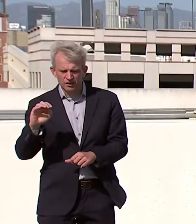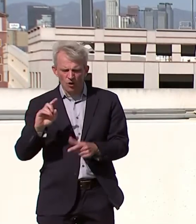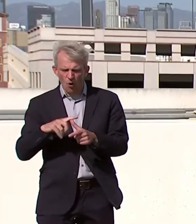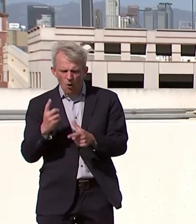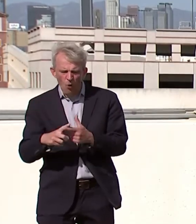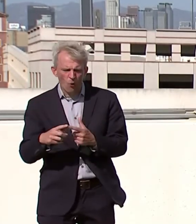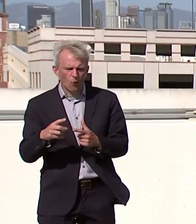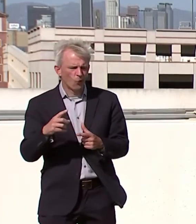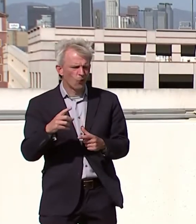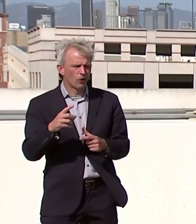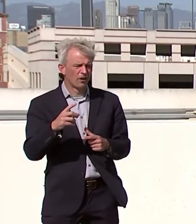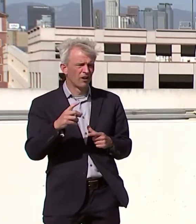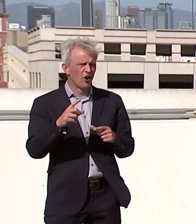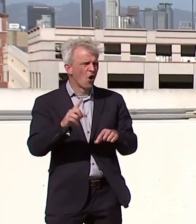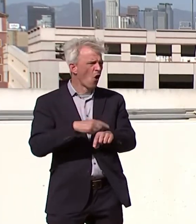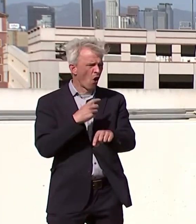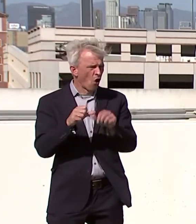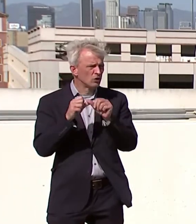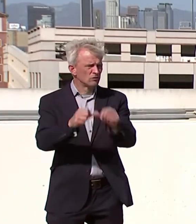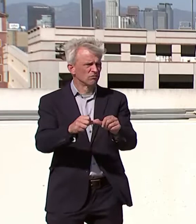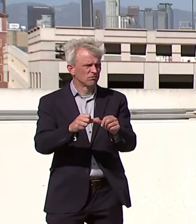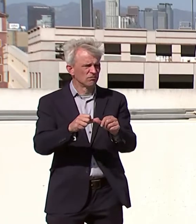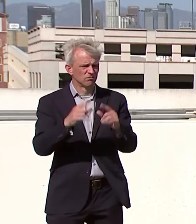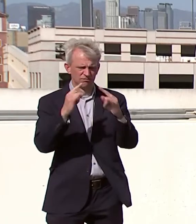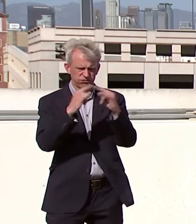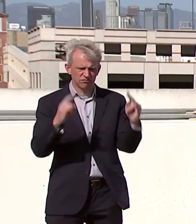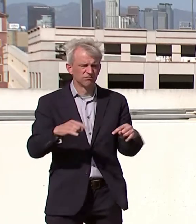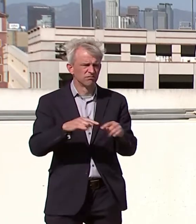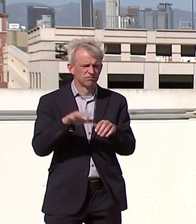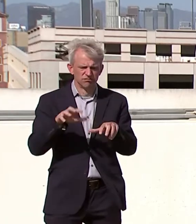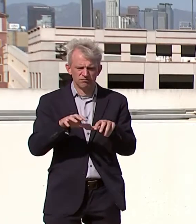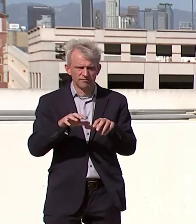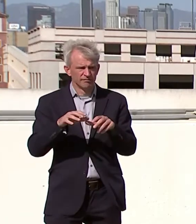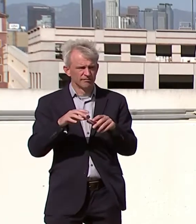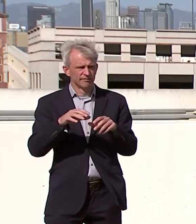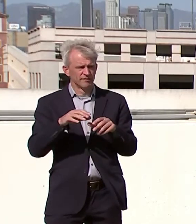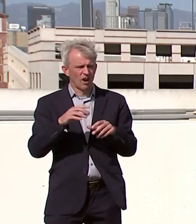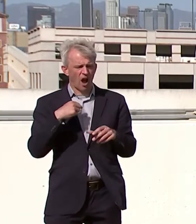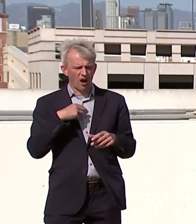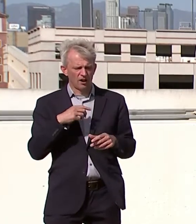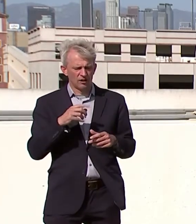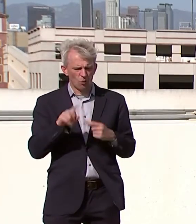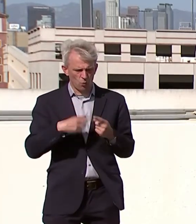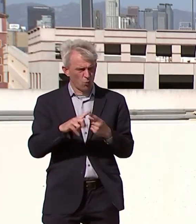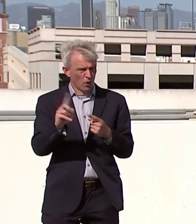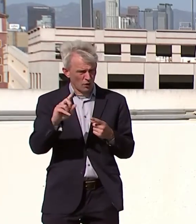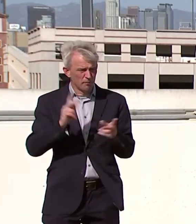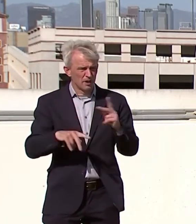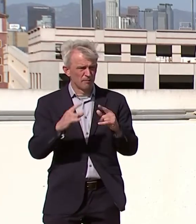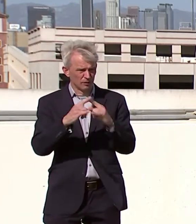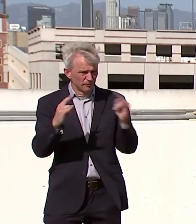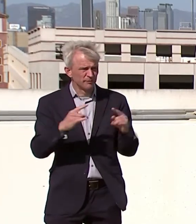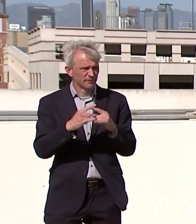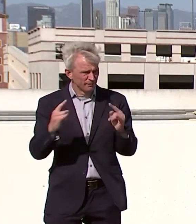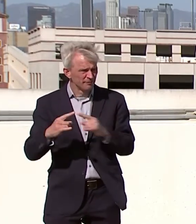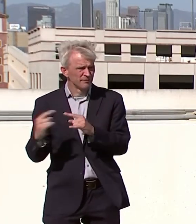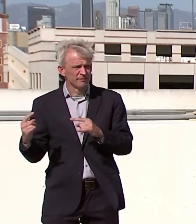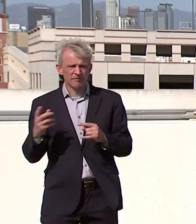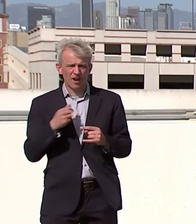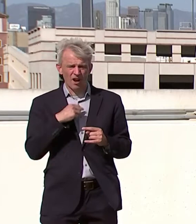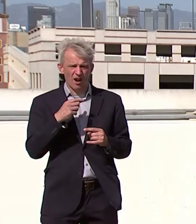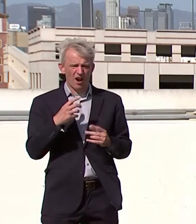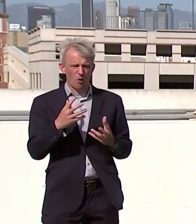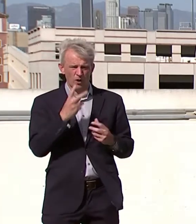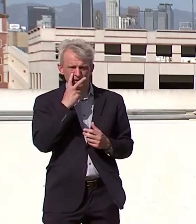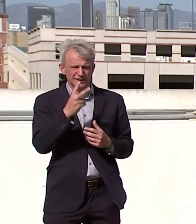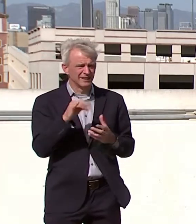where we have long-term encampments. I want to see the weeks of work and outreach that's happened, for instance, in Echo Park, be in any neighborhood. And I don't want